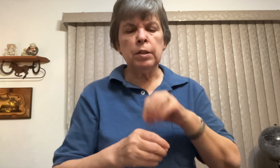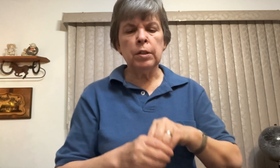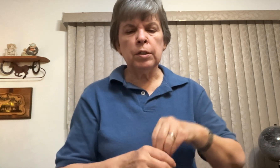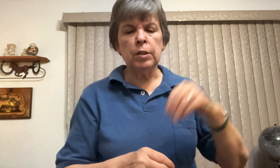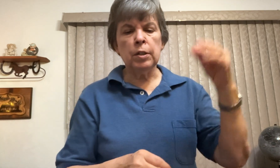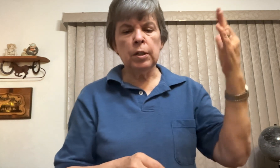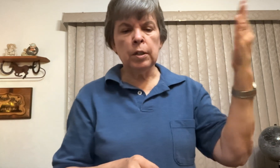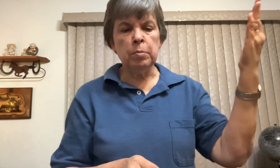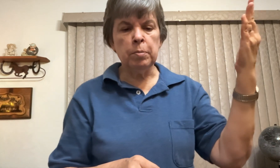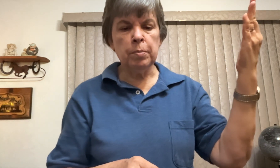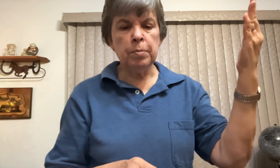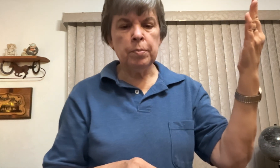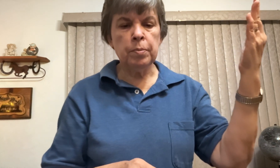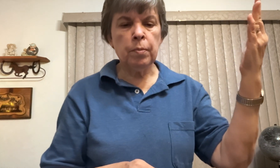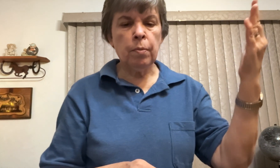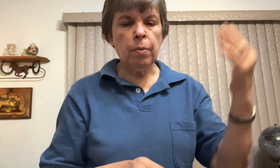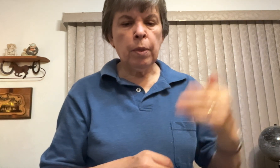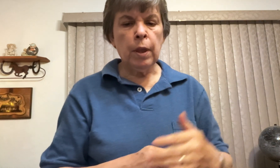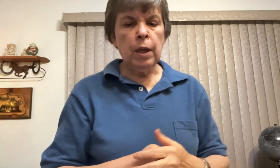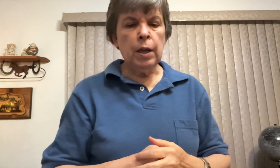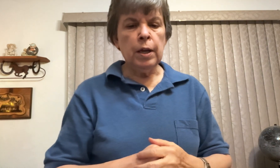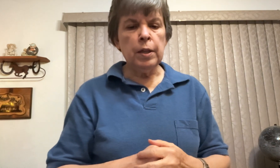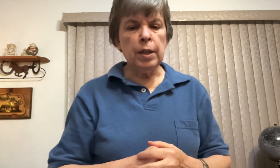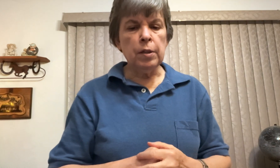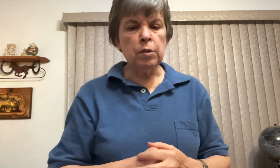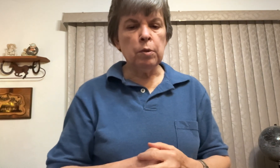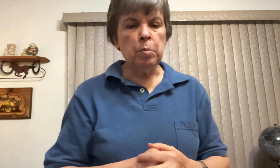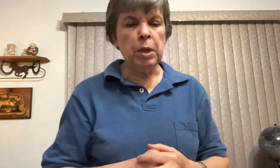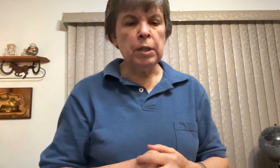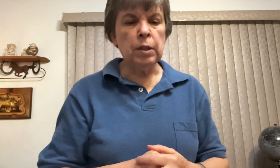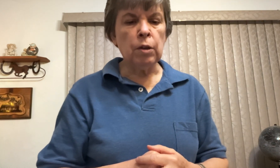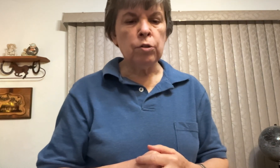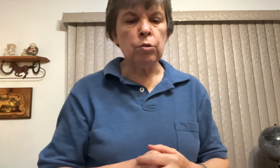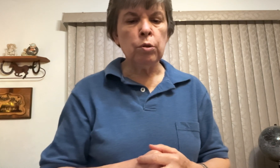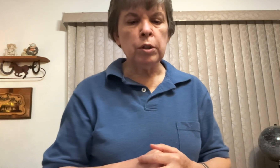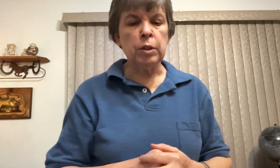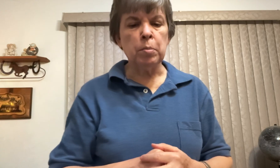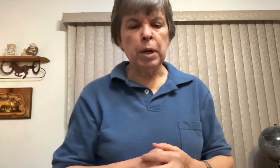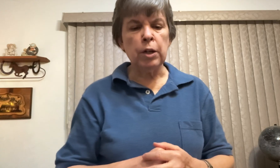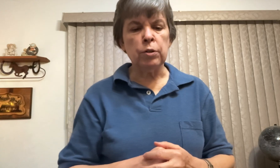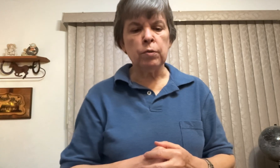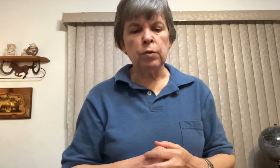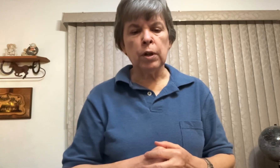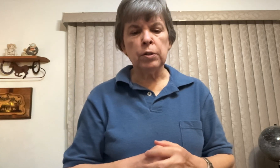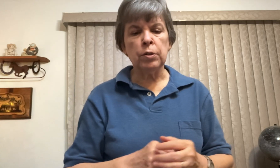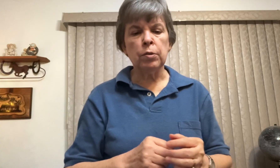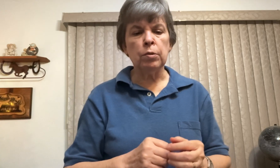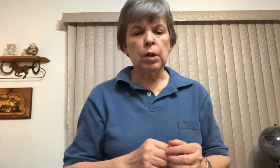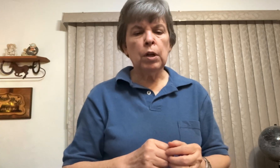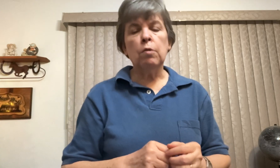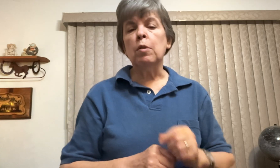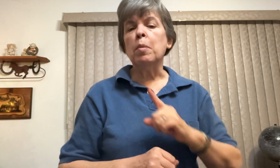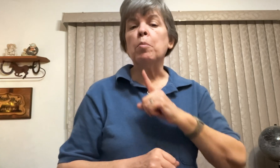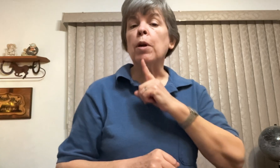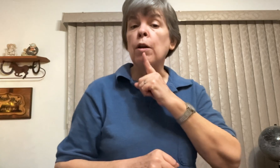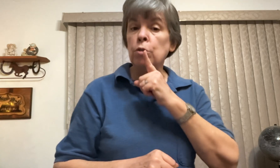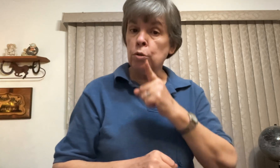in him. And then this repeats how sure his compassion for us. So remember how